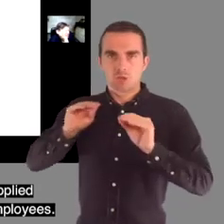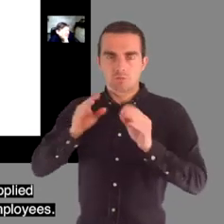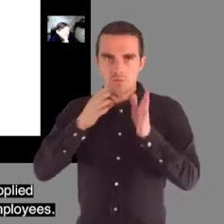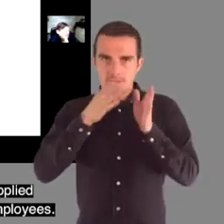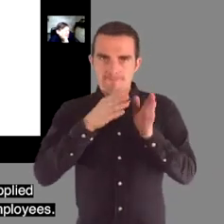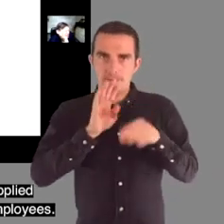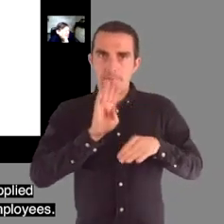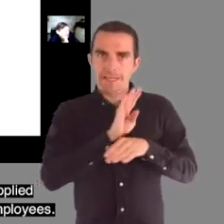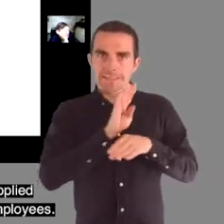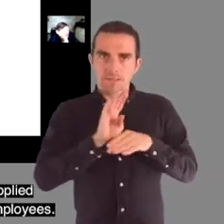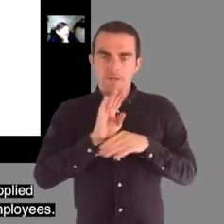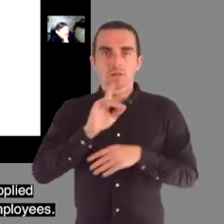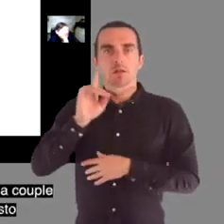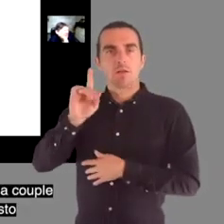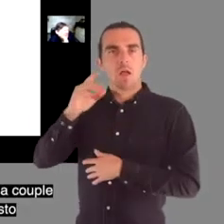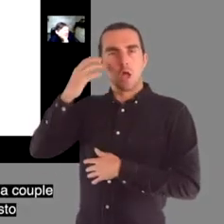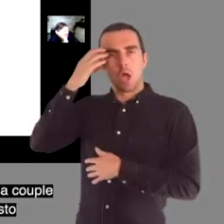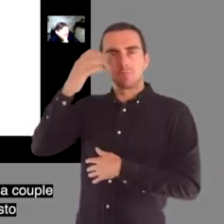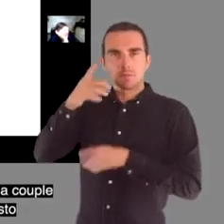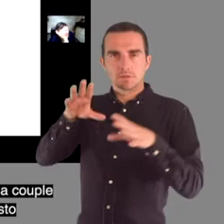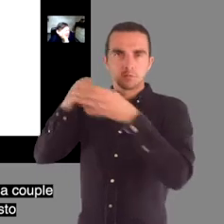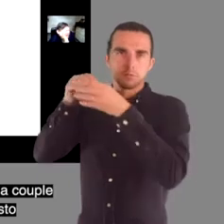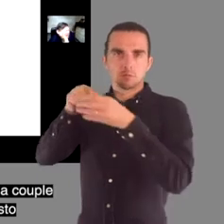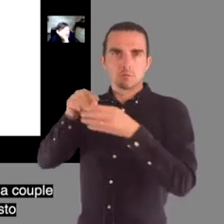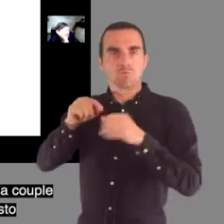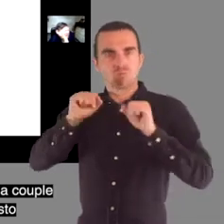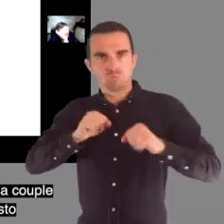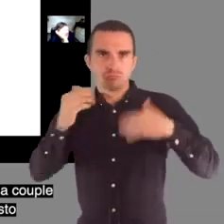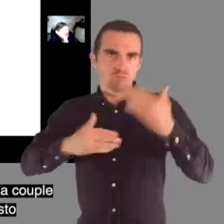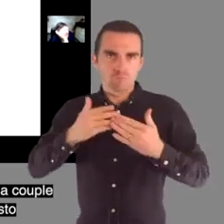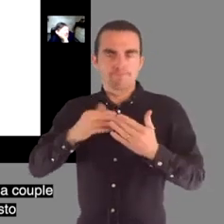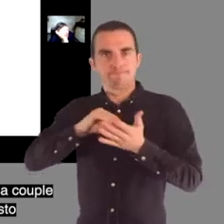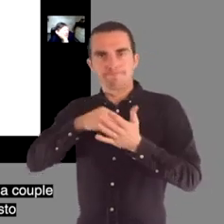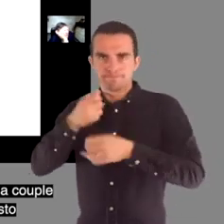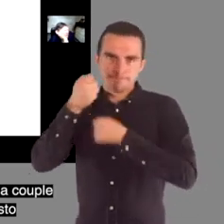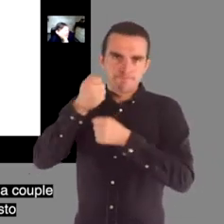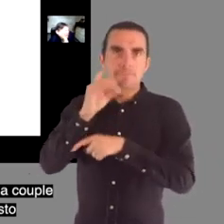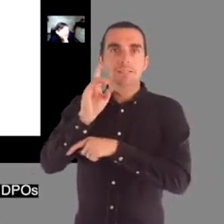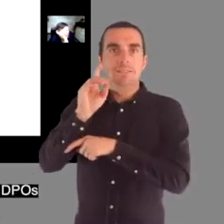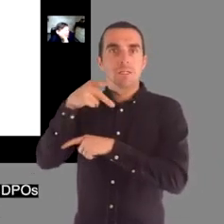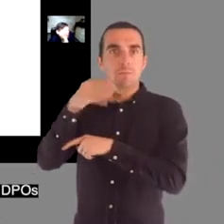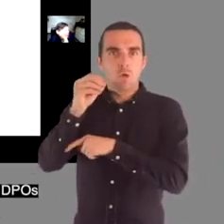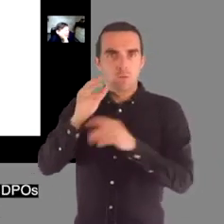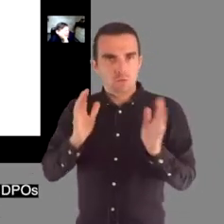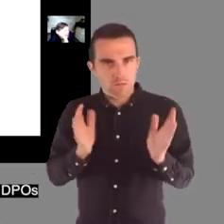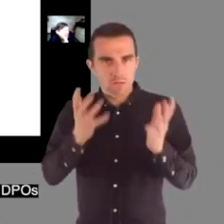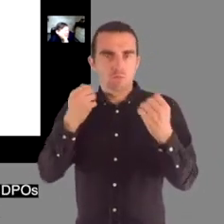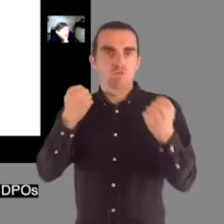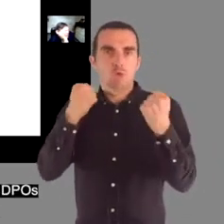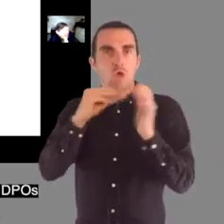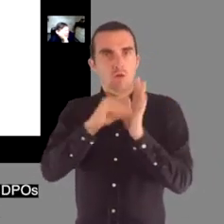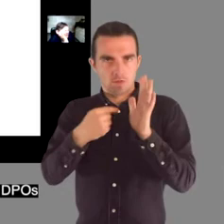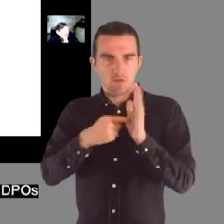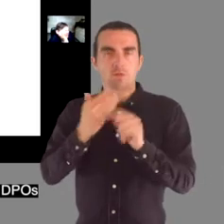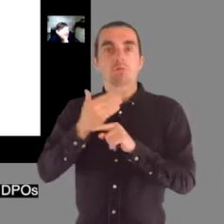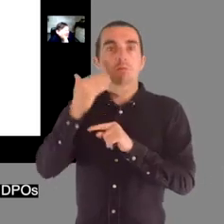than 20 employees. The Labour government elected a couple of years later had a manifesto commitment due to lobbying by DPOs